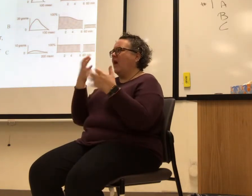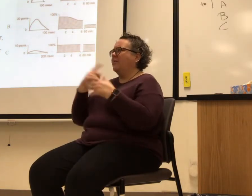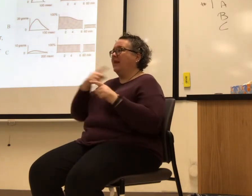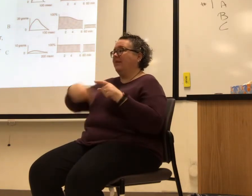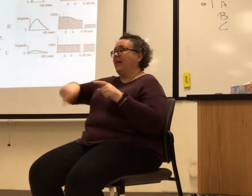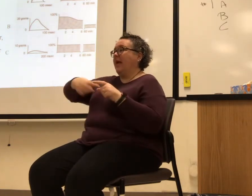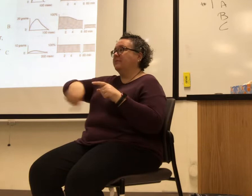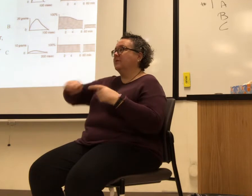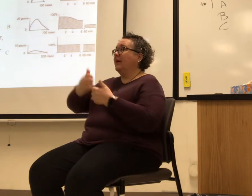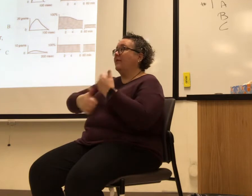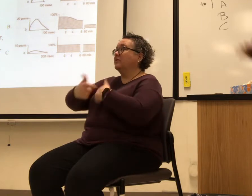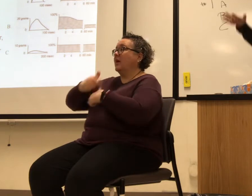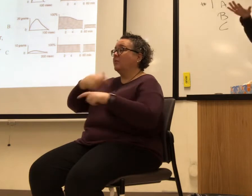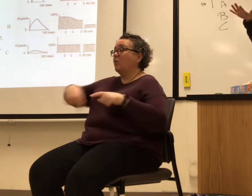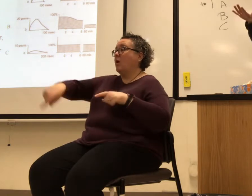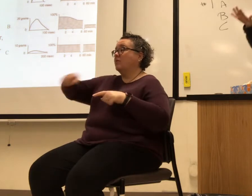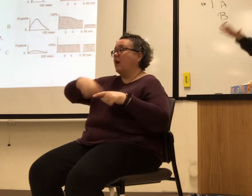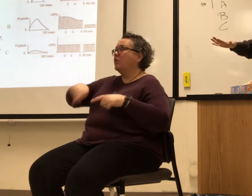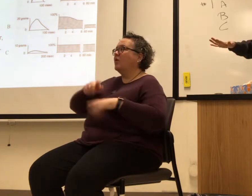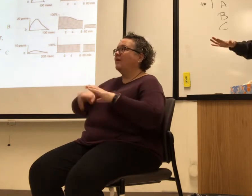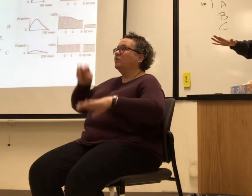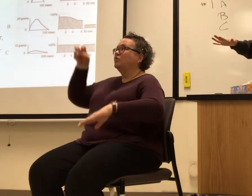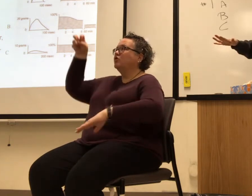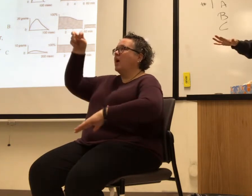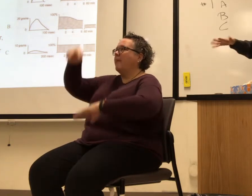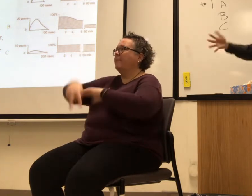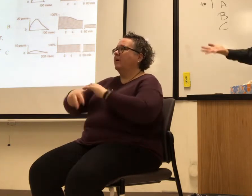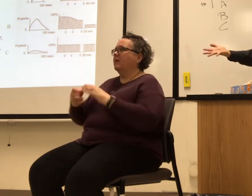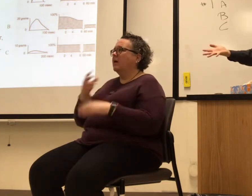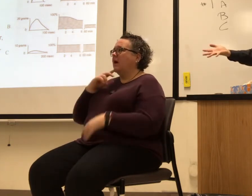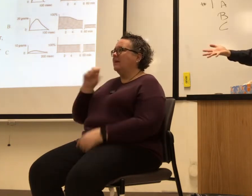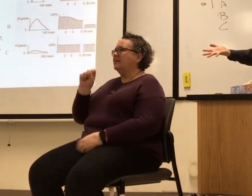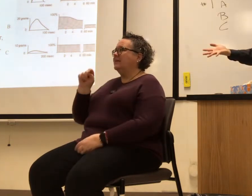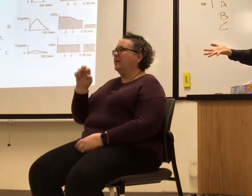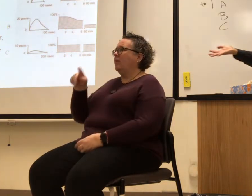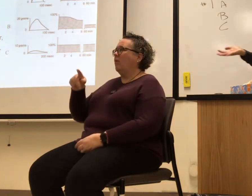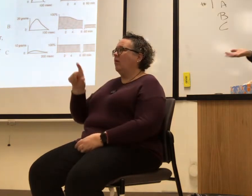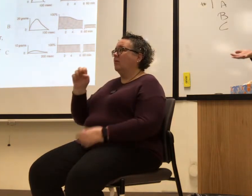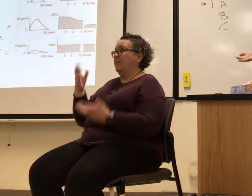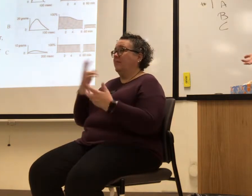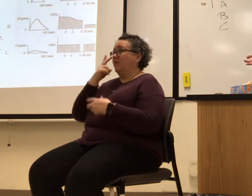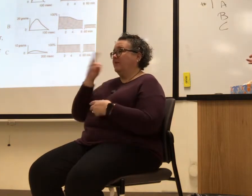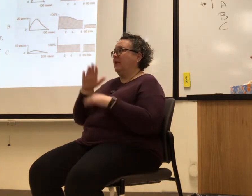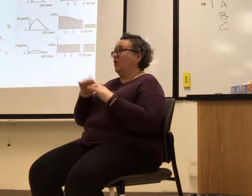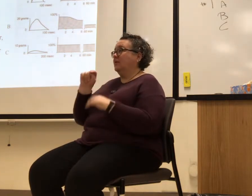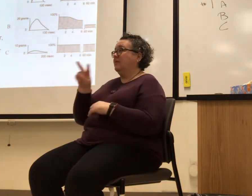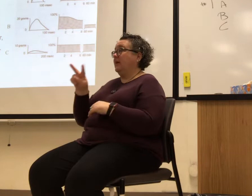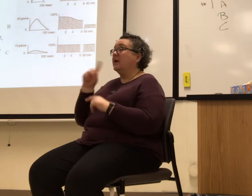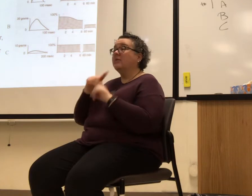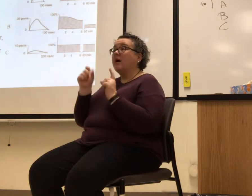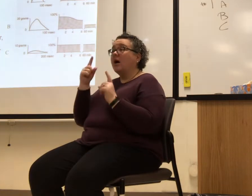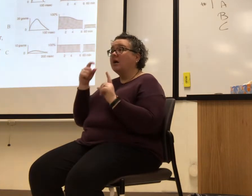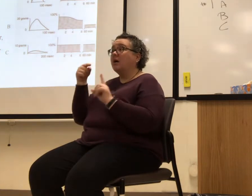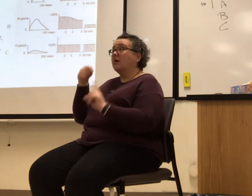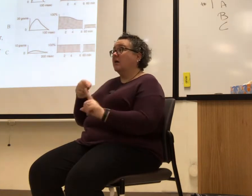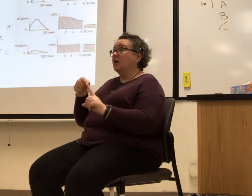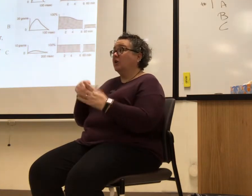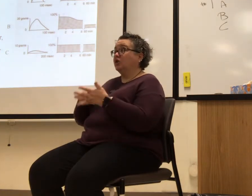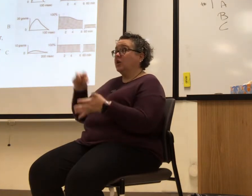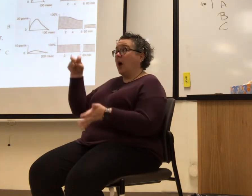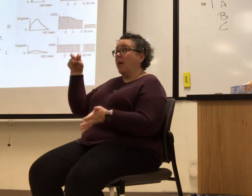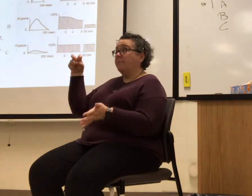every time you go around the track, you gotta jump over the steeple. Maybe you've seen it on TV. Now the thing about that is, you know,